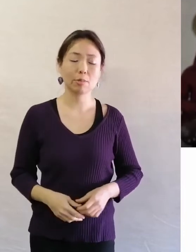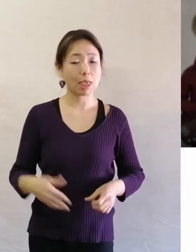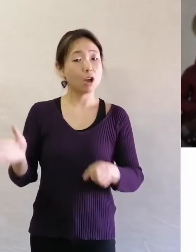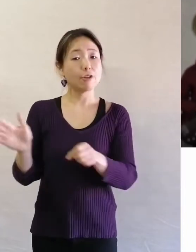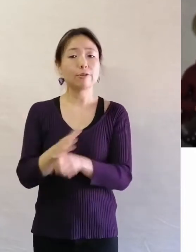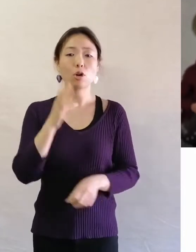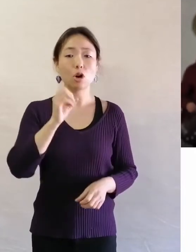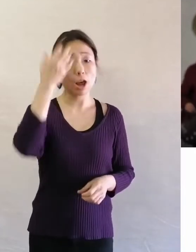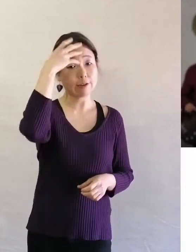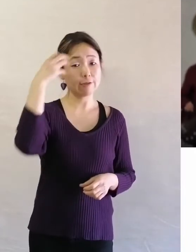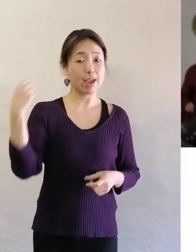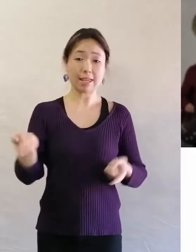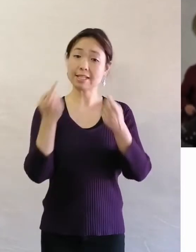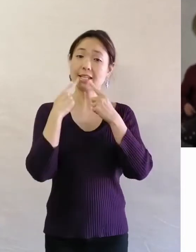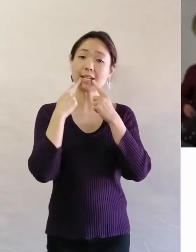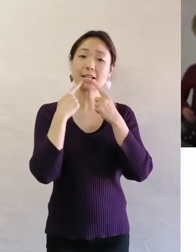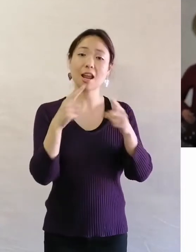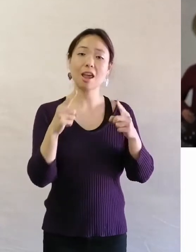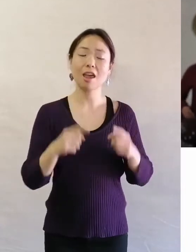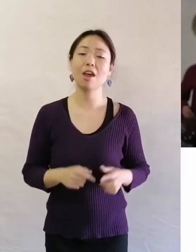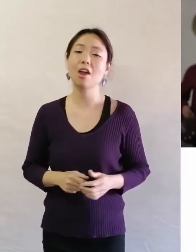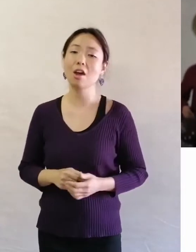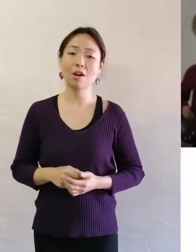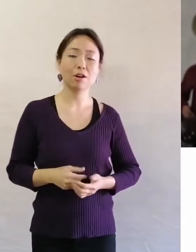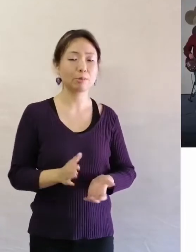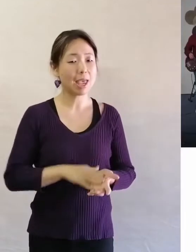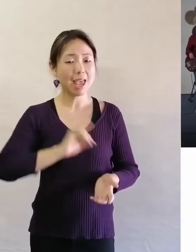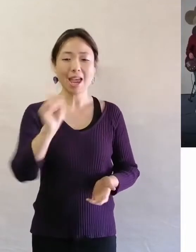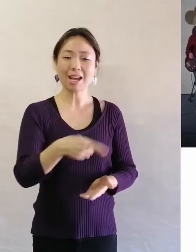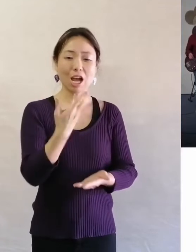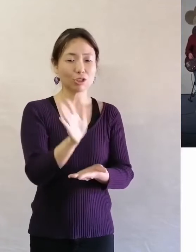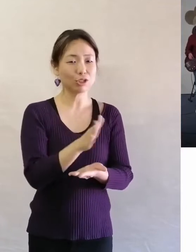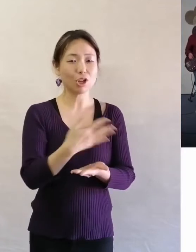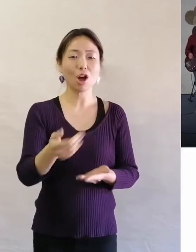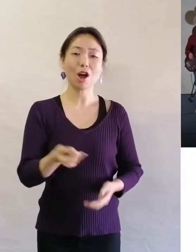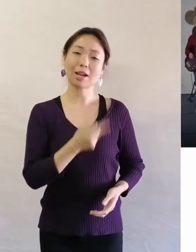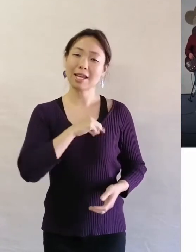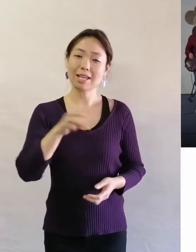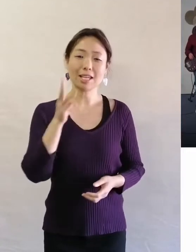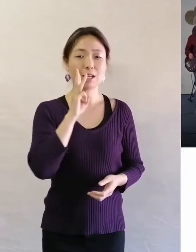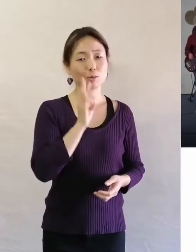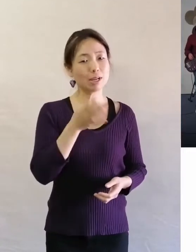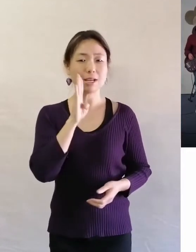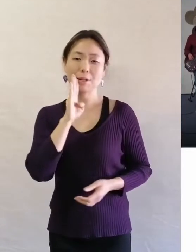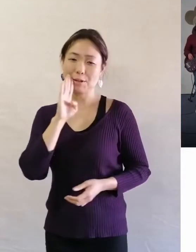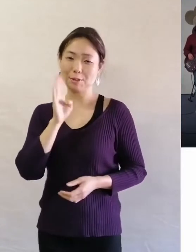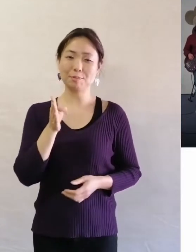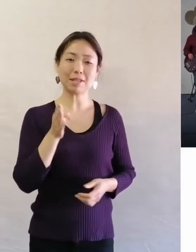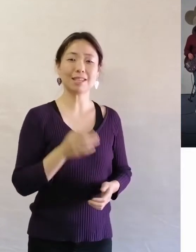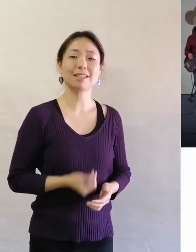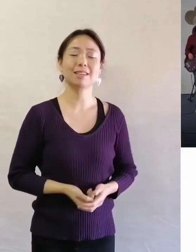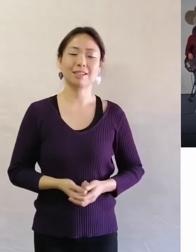generation full of faith declare, and our song it